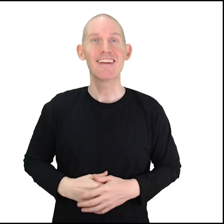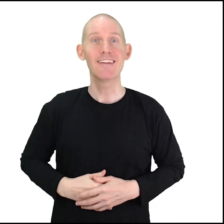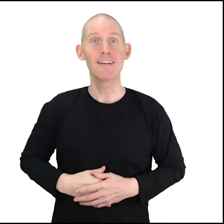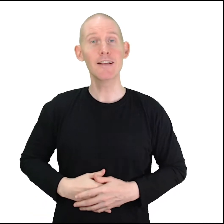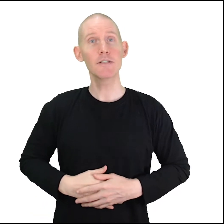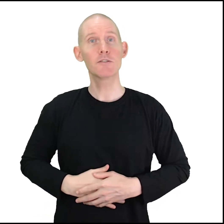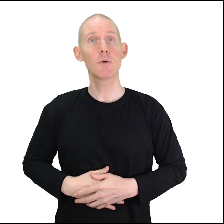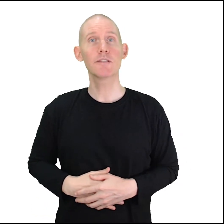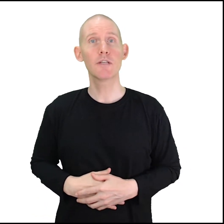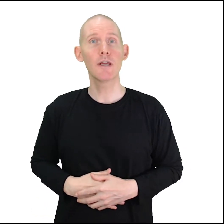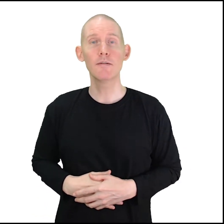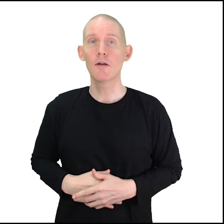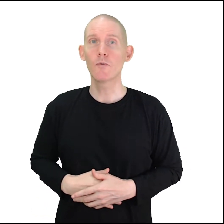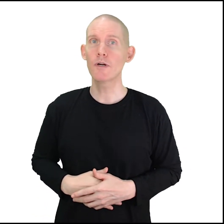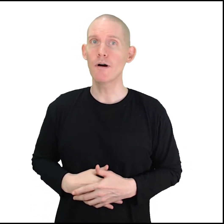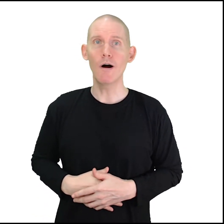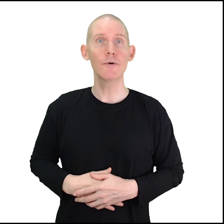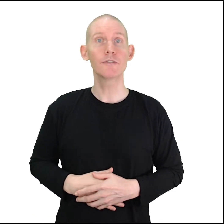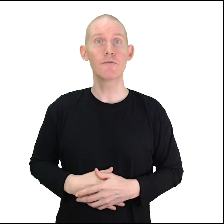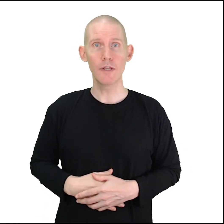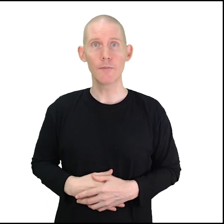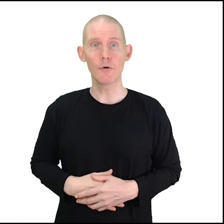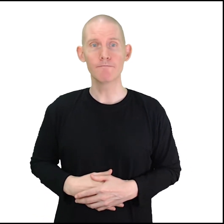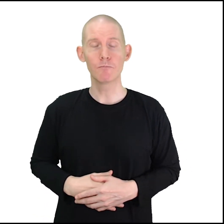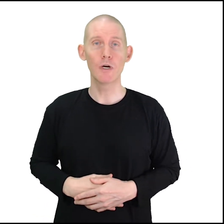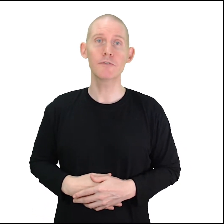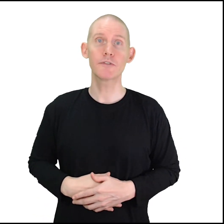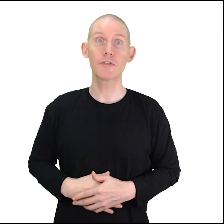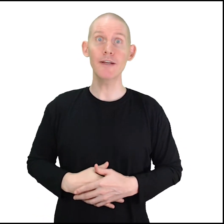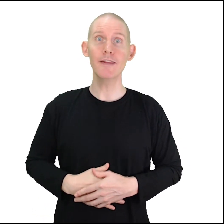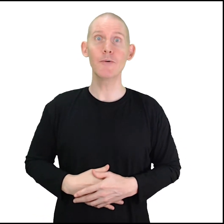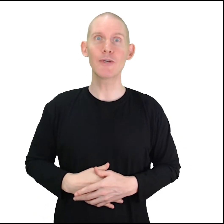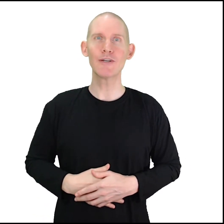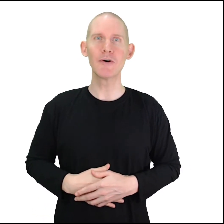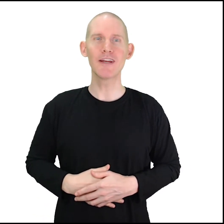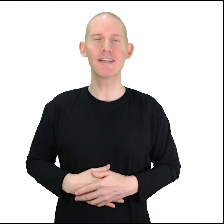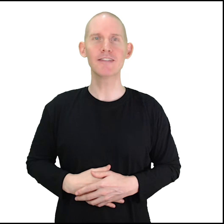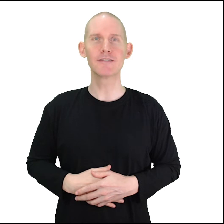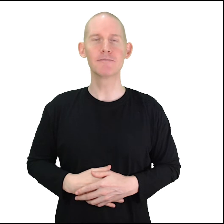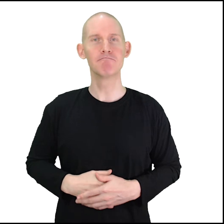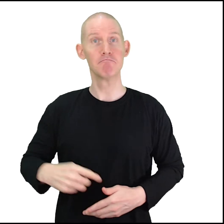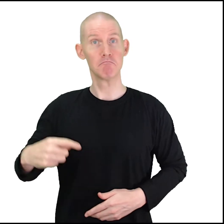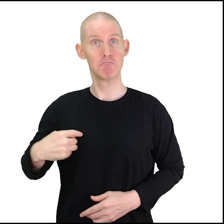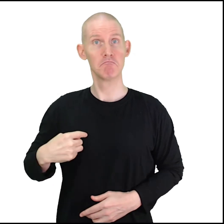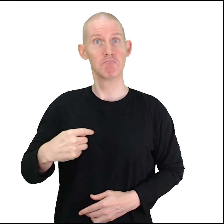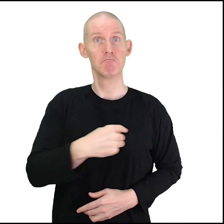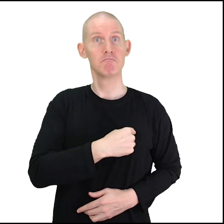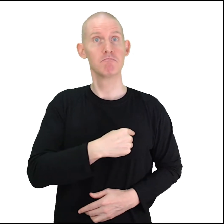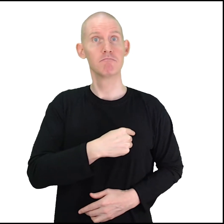In English, we can say, we're always available. Well, to sign that, we can go like this.